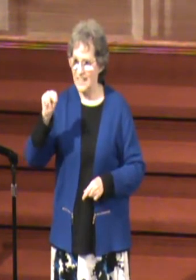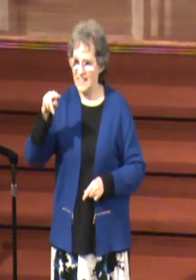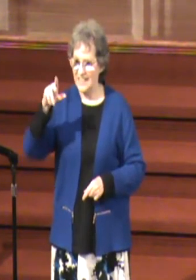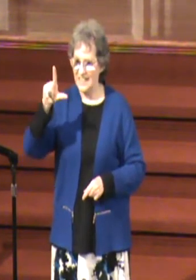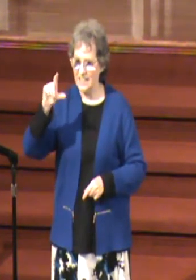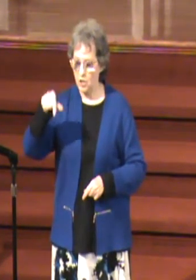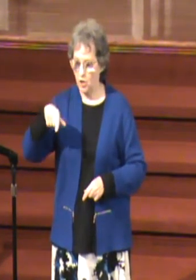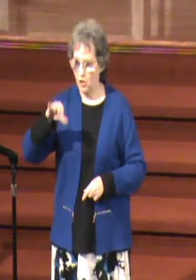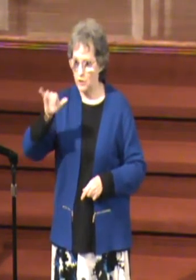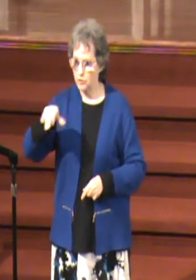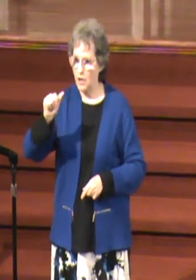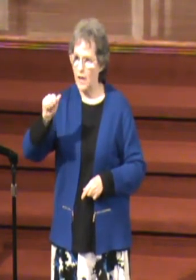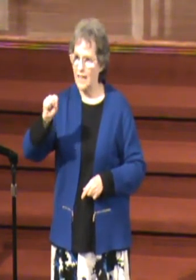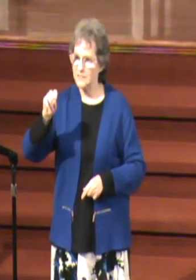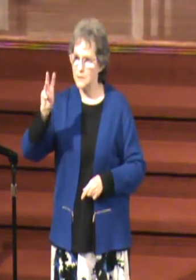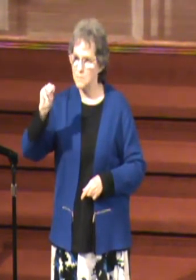Jasmine Townsend,